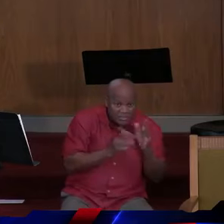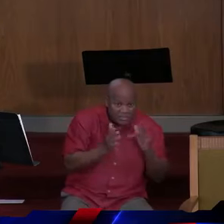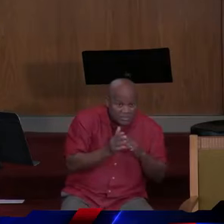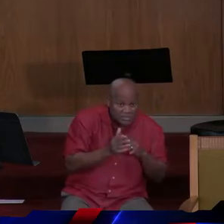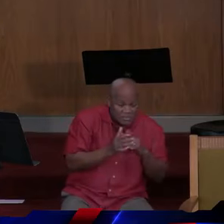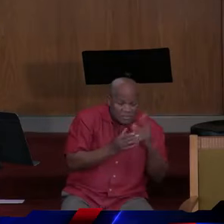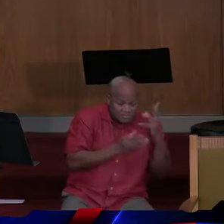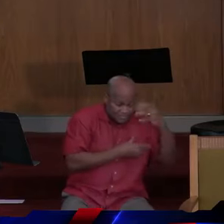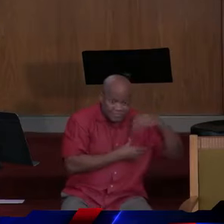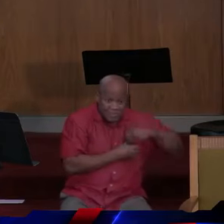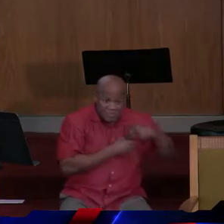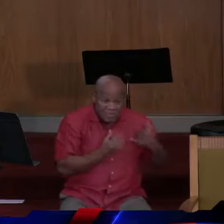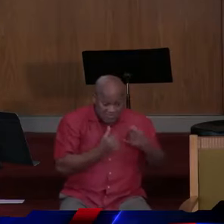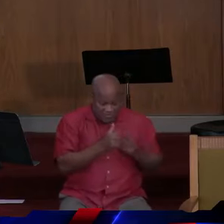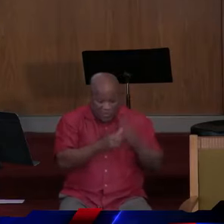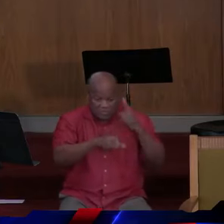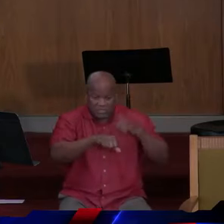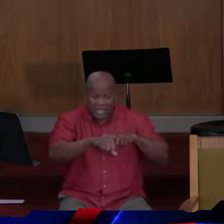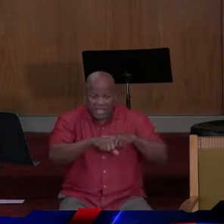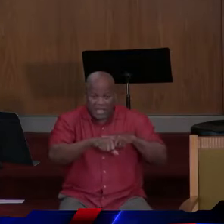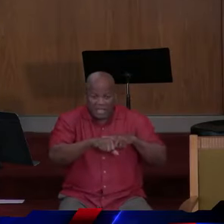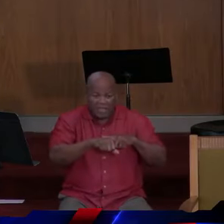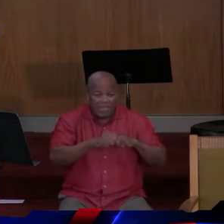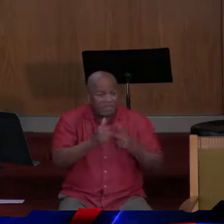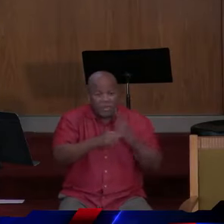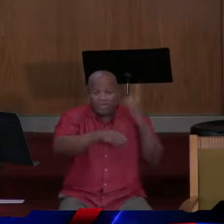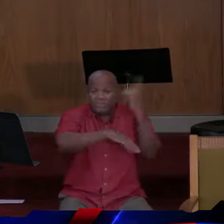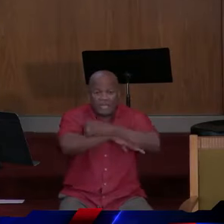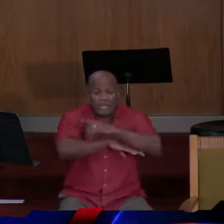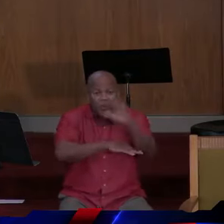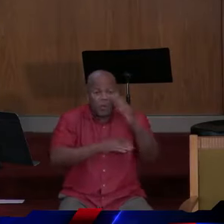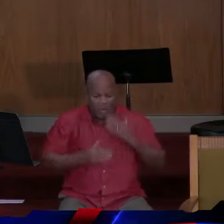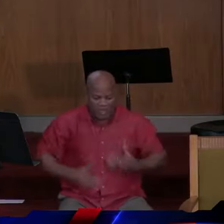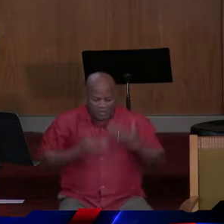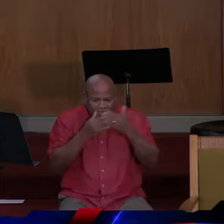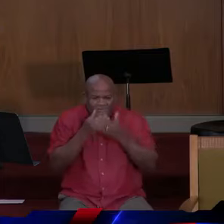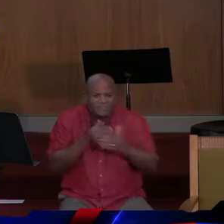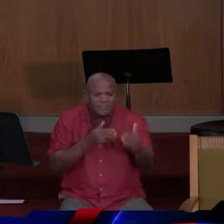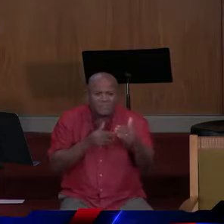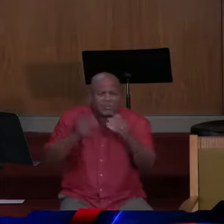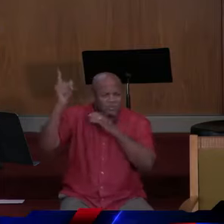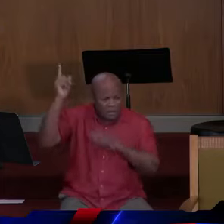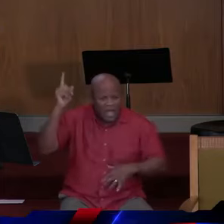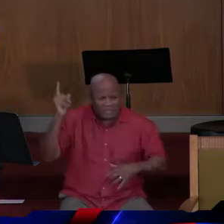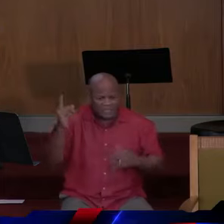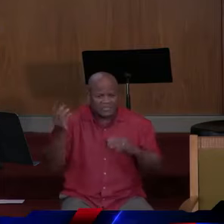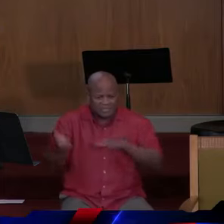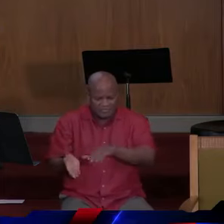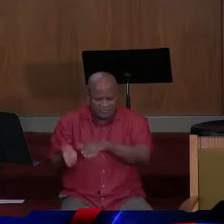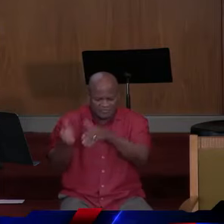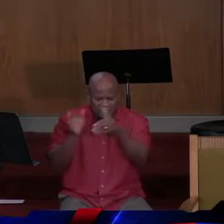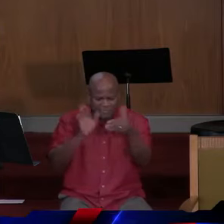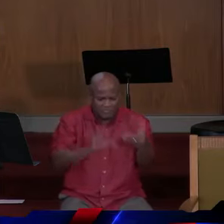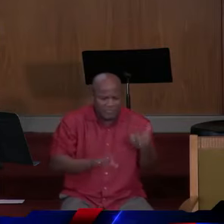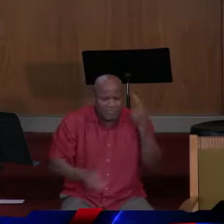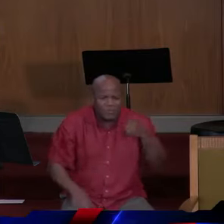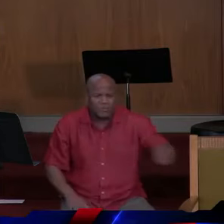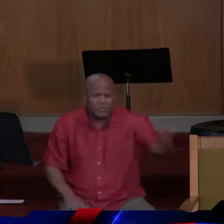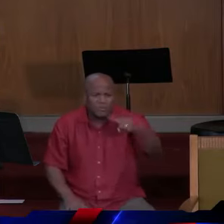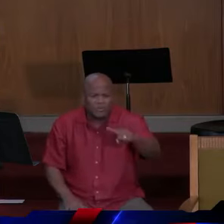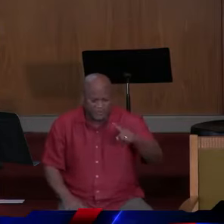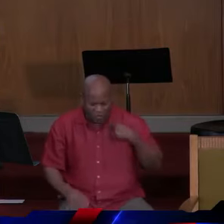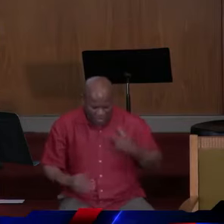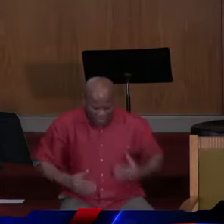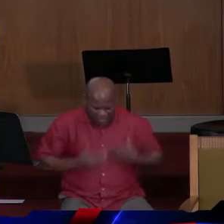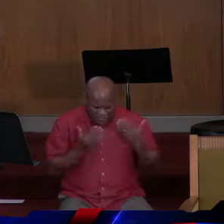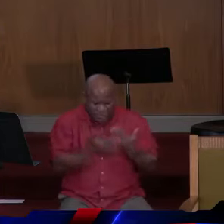life. God loves you. Christ died for you. God raised him that you could have new life. And it's a